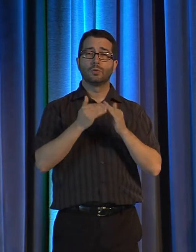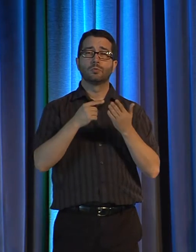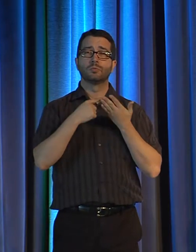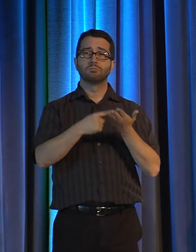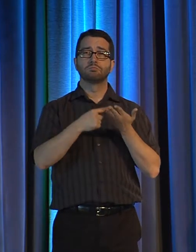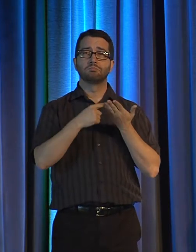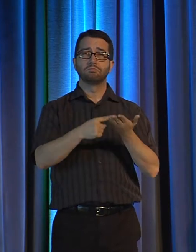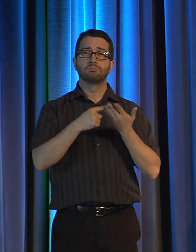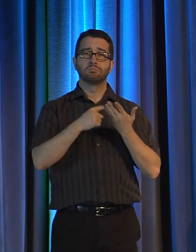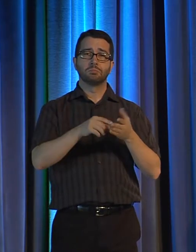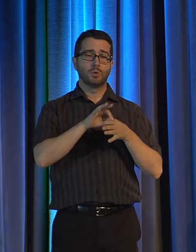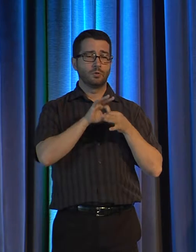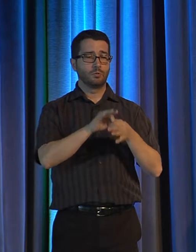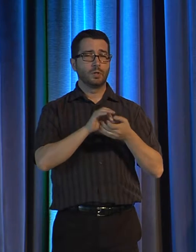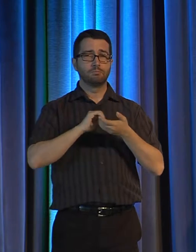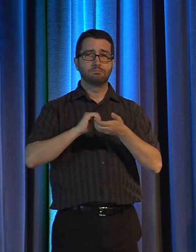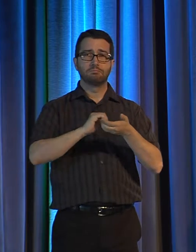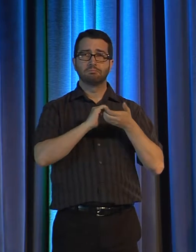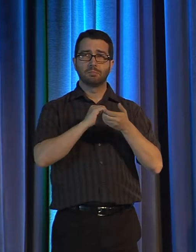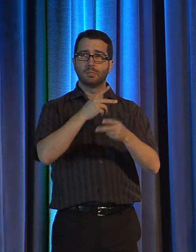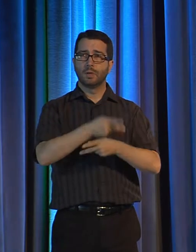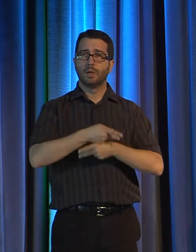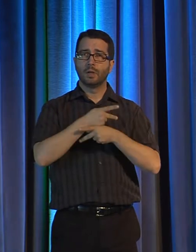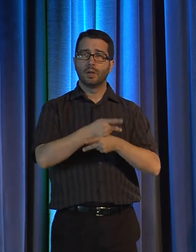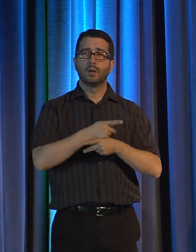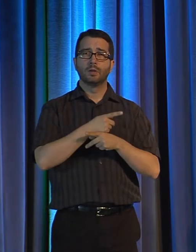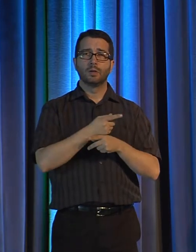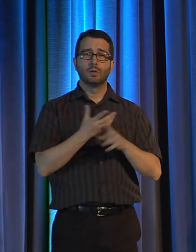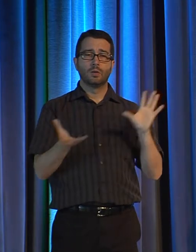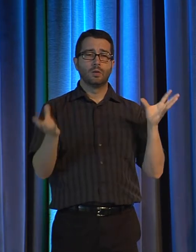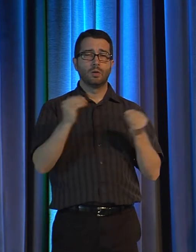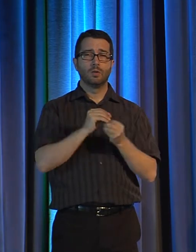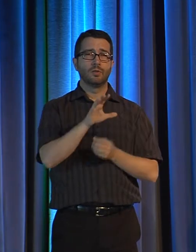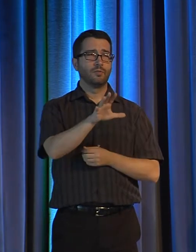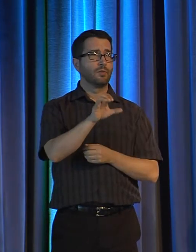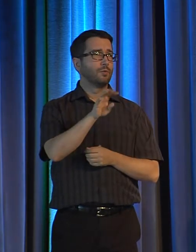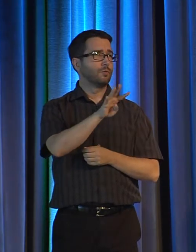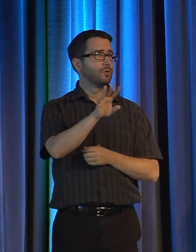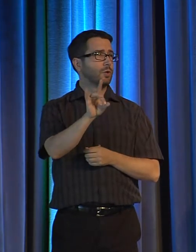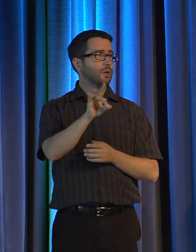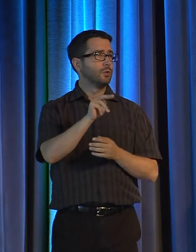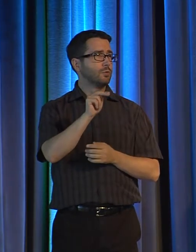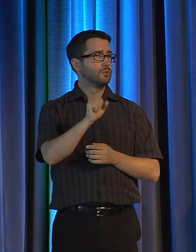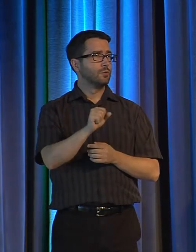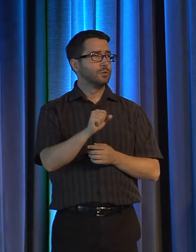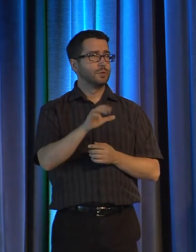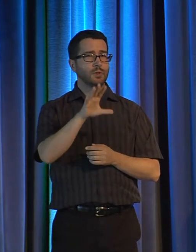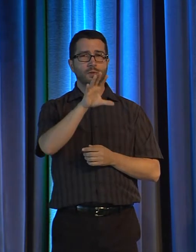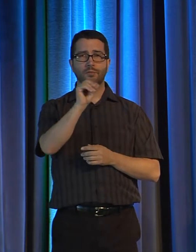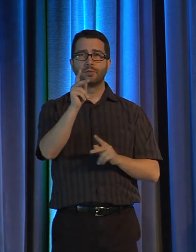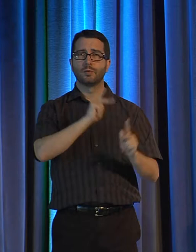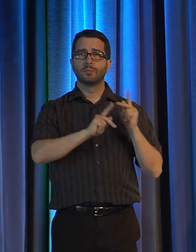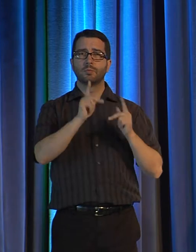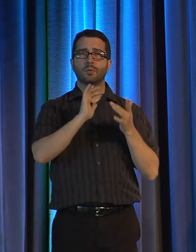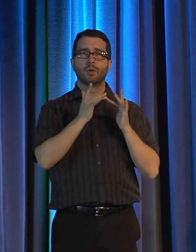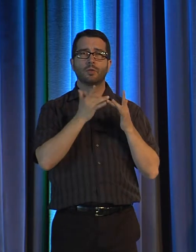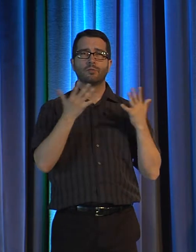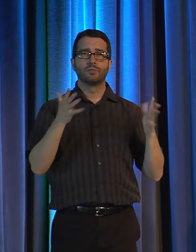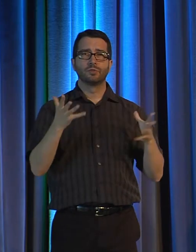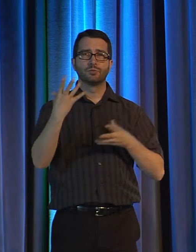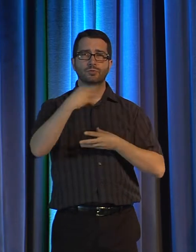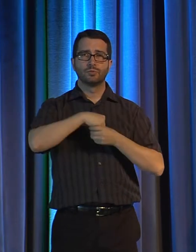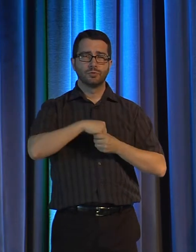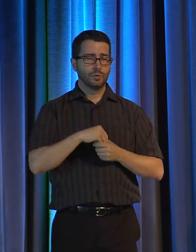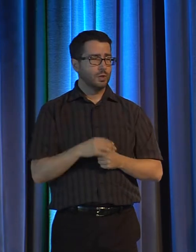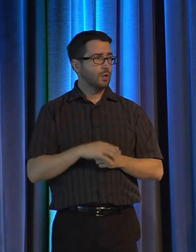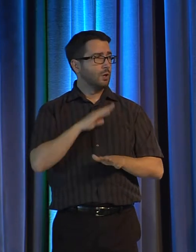conversations relating to collaborative care have been held, with 548 Nova Scotians and over 50 people have participated online.